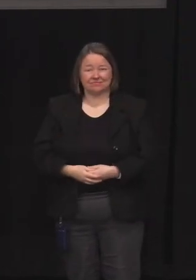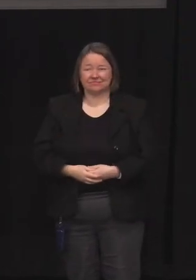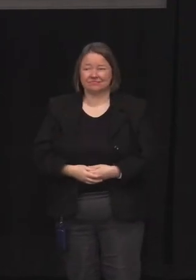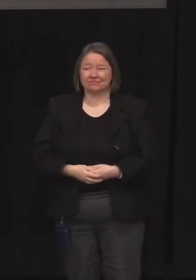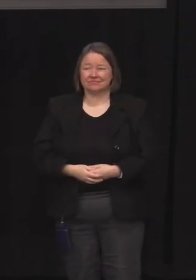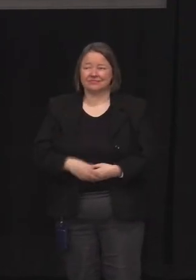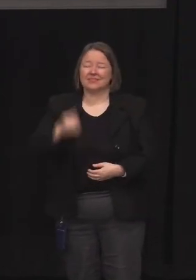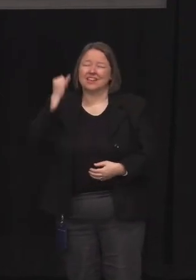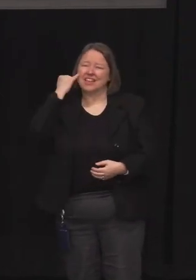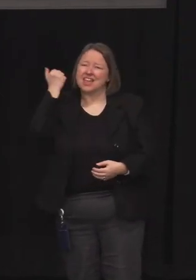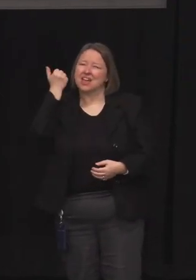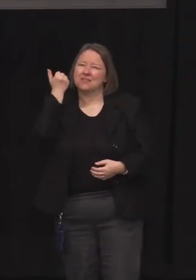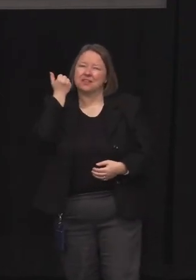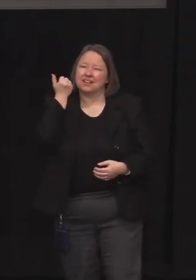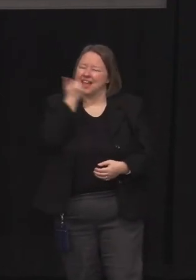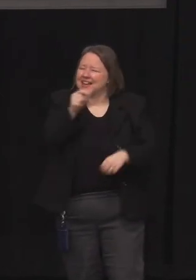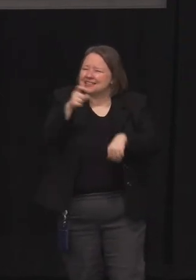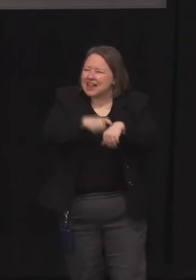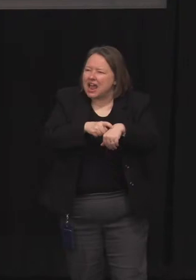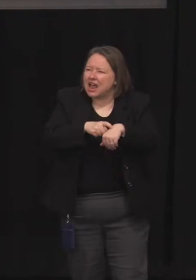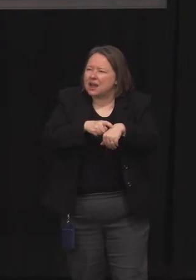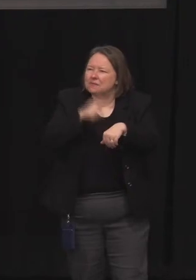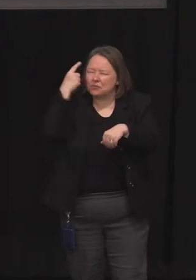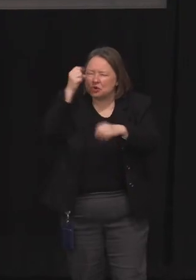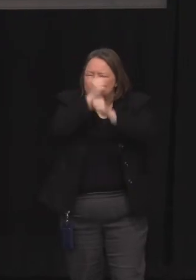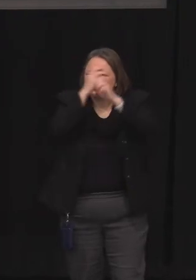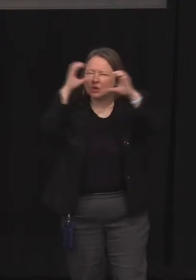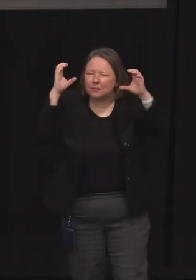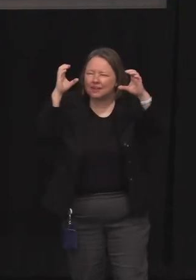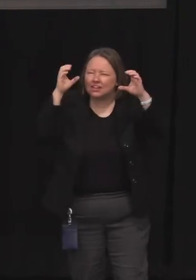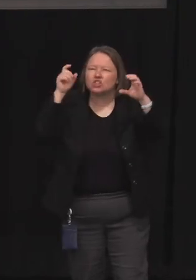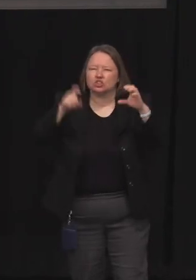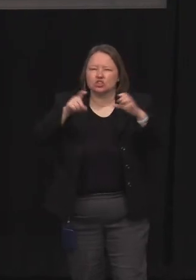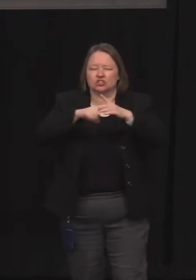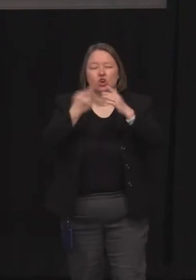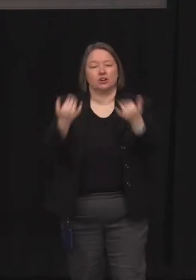If ever there was a time to dream, it's right now.